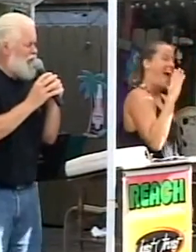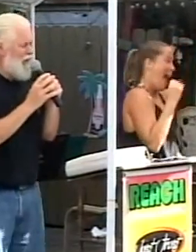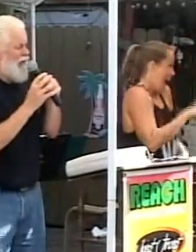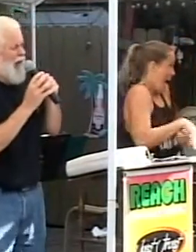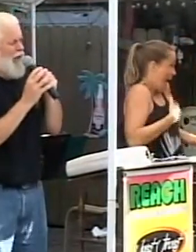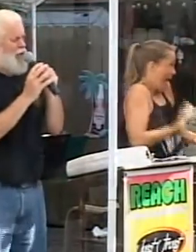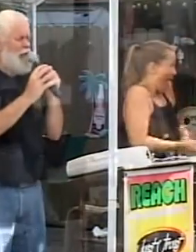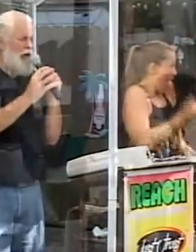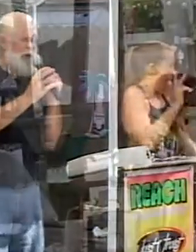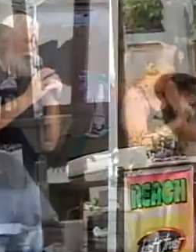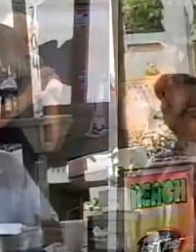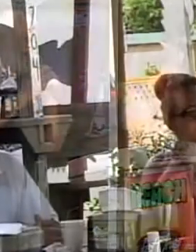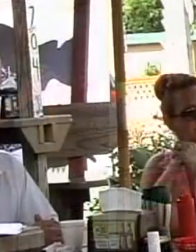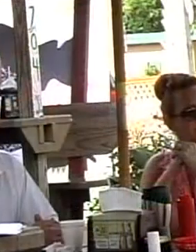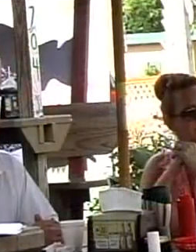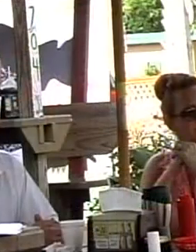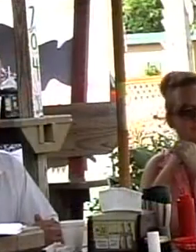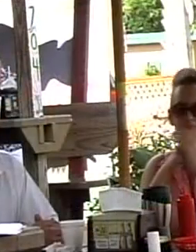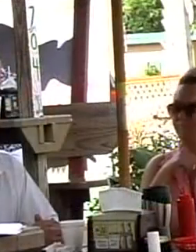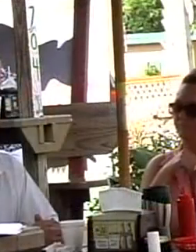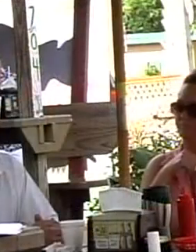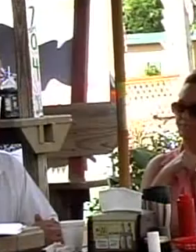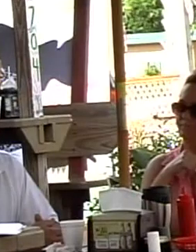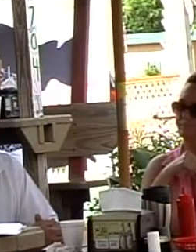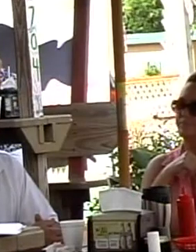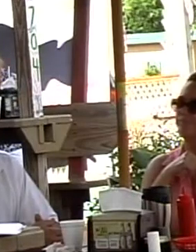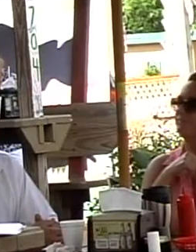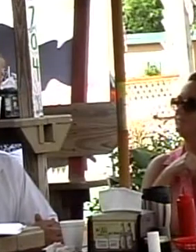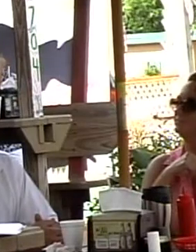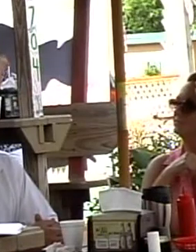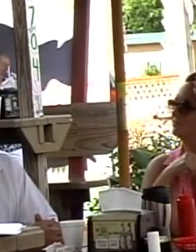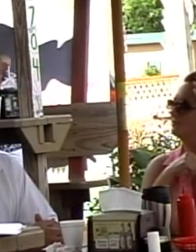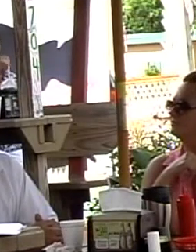God, so that the world will see. How